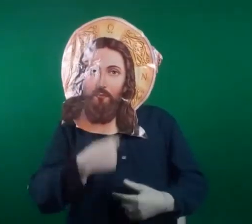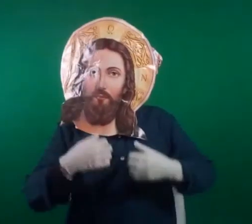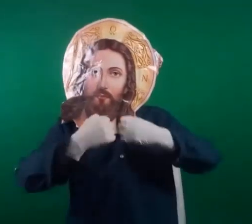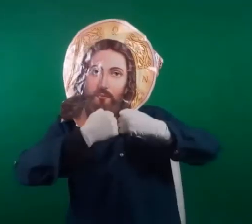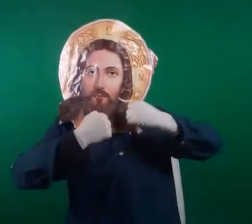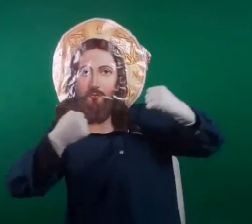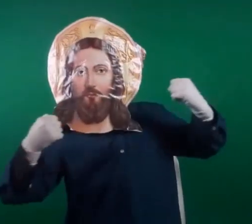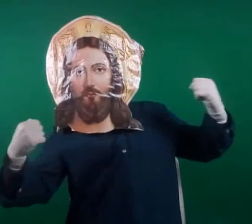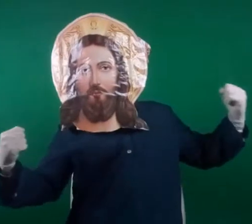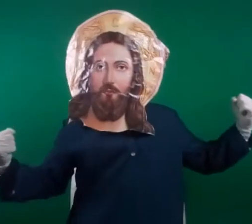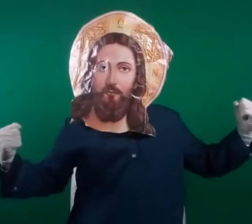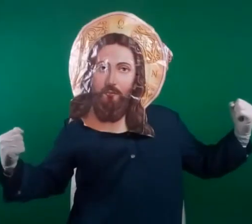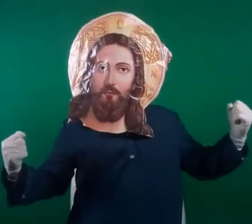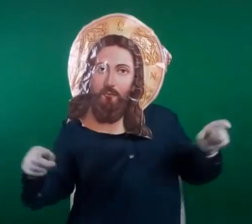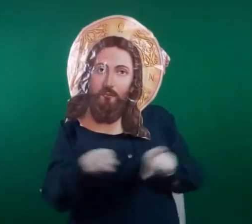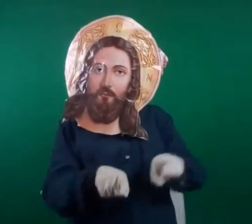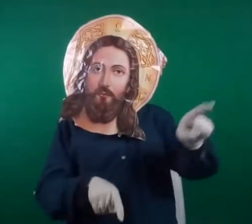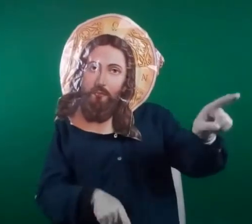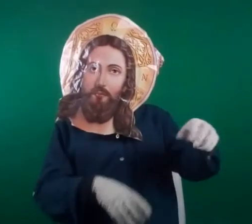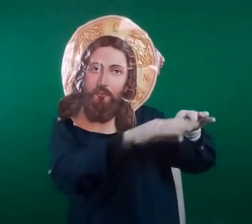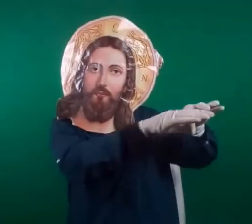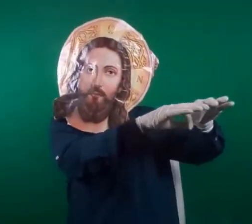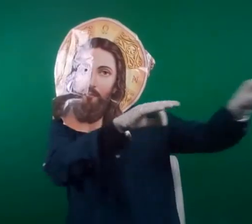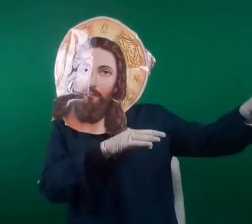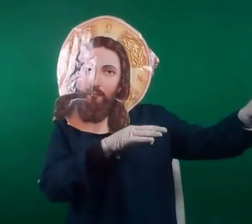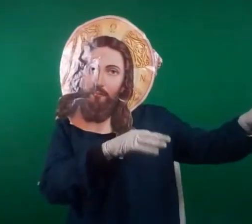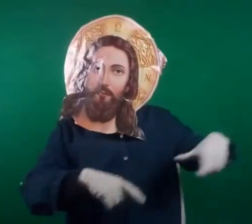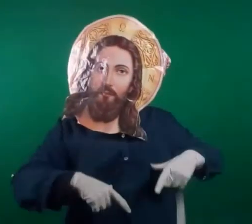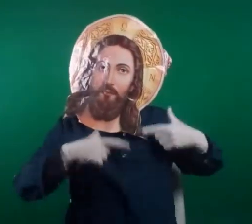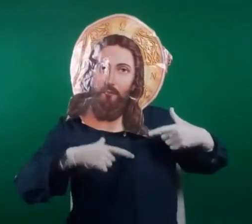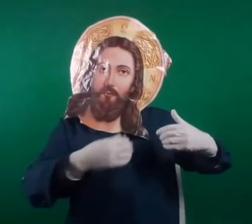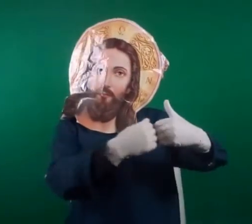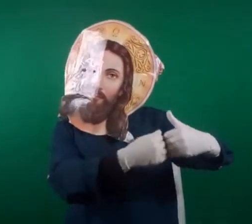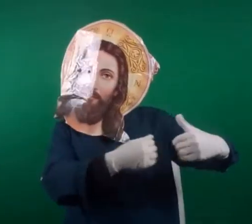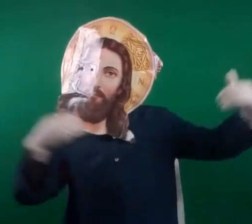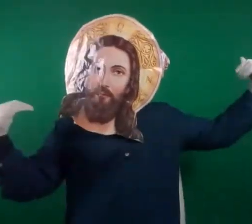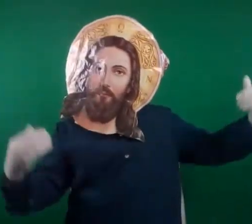torn inside, they too shall be torn from the realm of life.